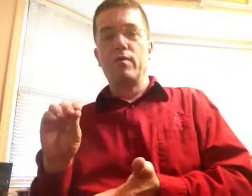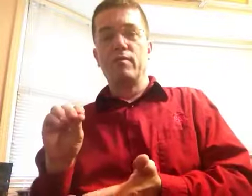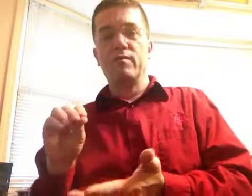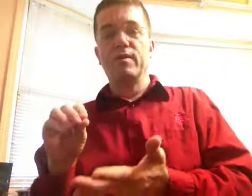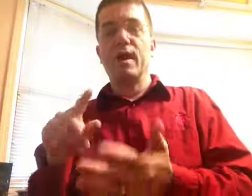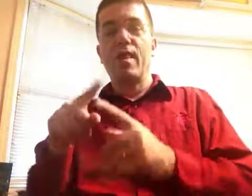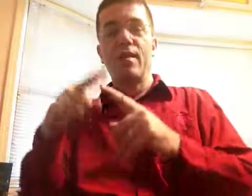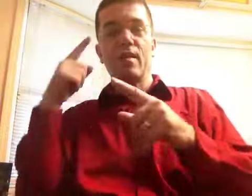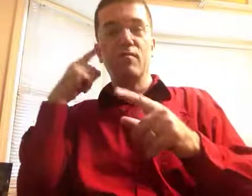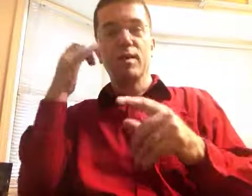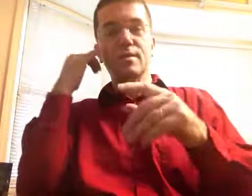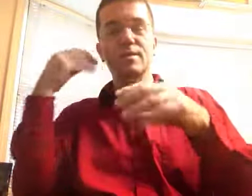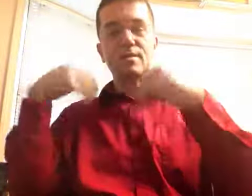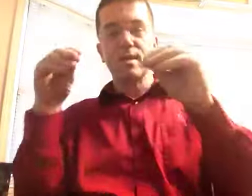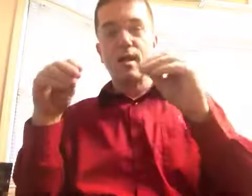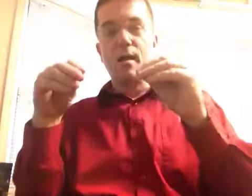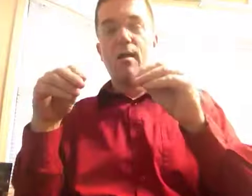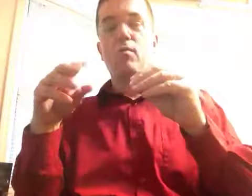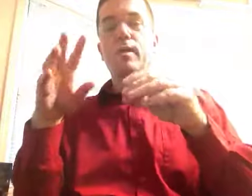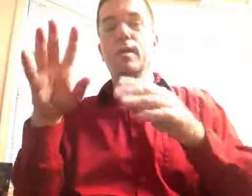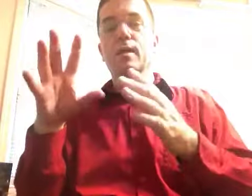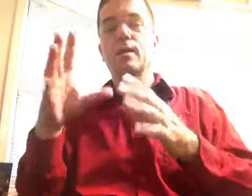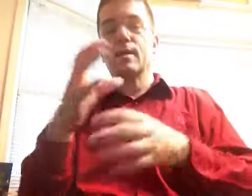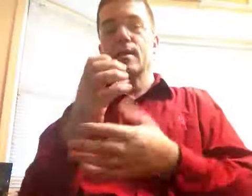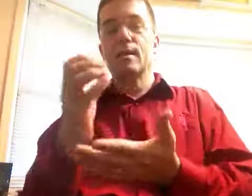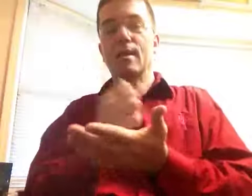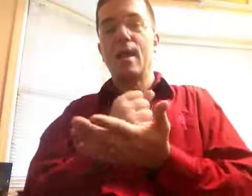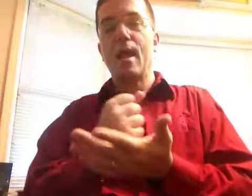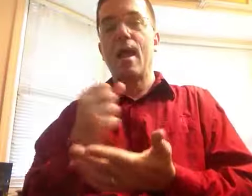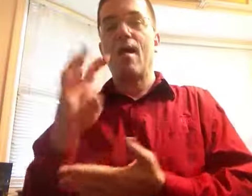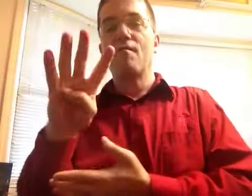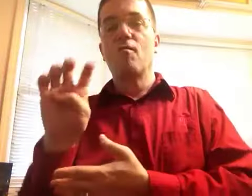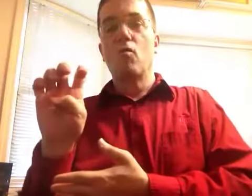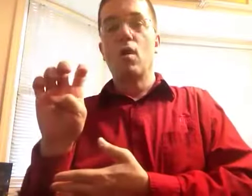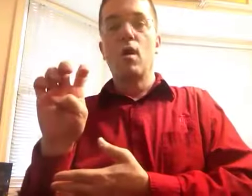maybe $150,000 of equity in the house if we sold it. Mm-hmm.